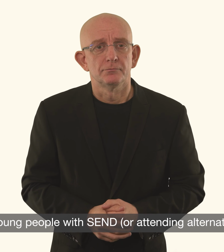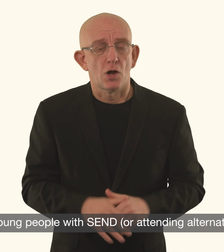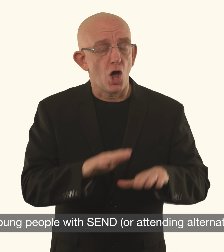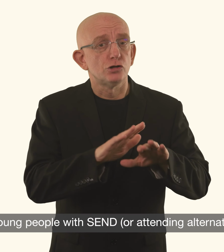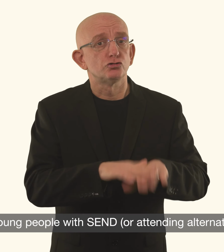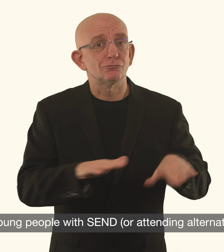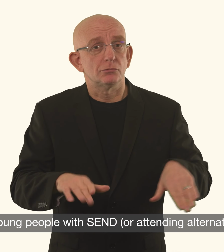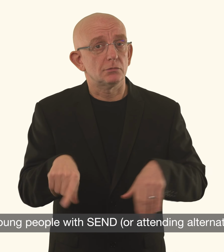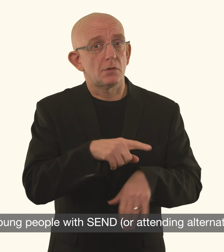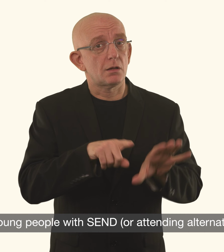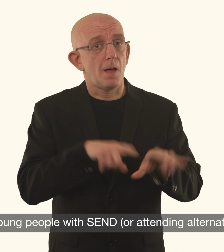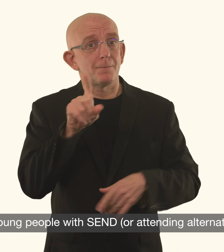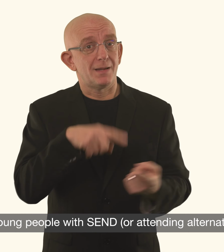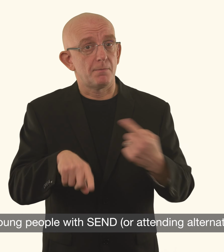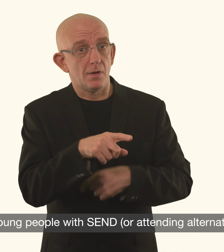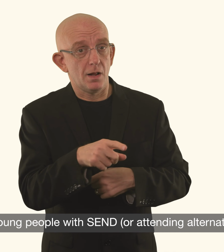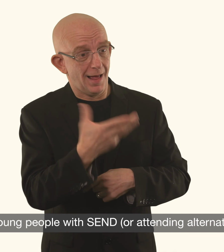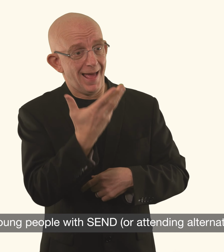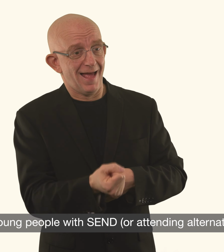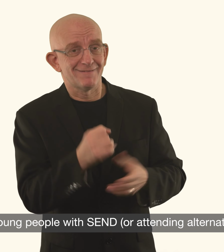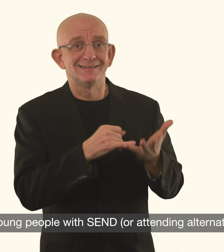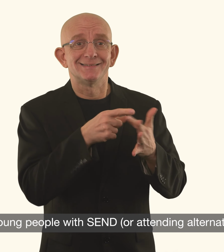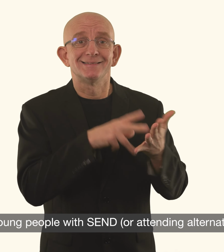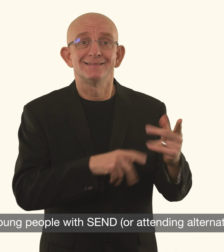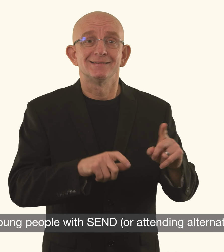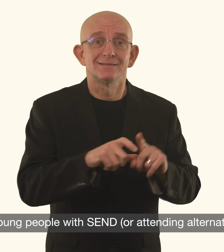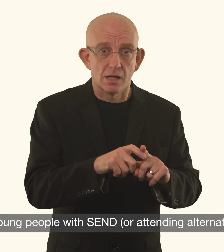and young people with SEND are attending ALTERNATIVE PROVISION.